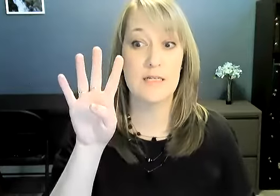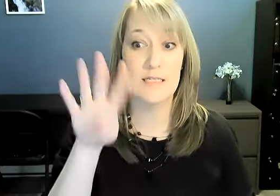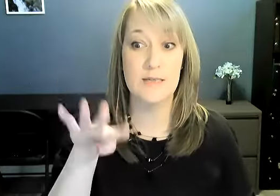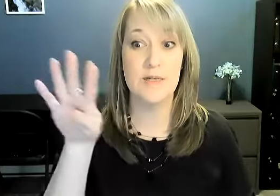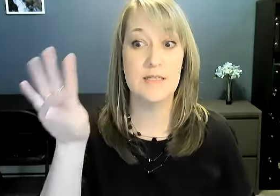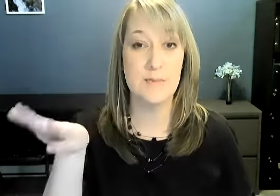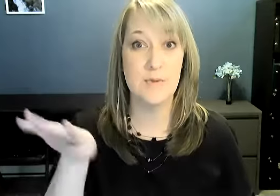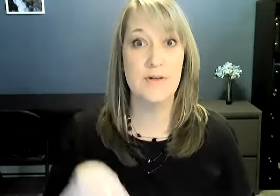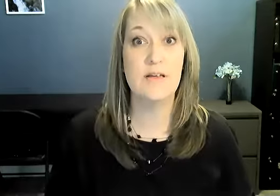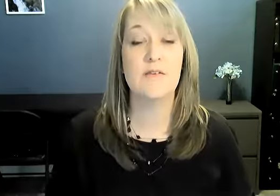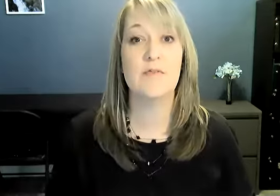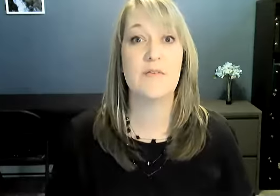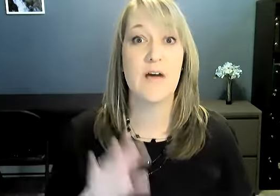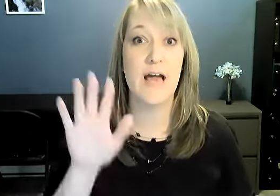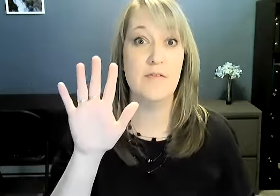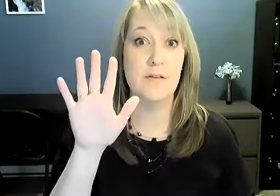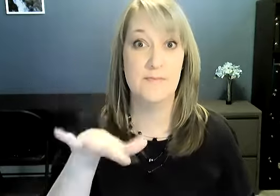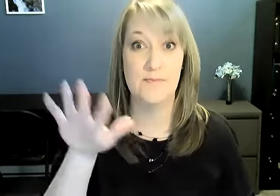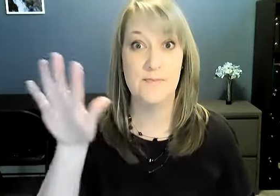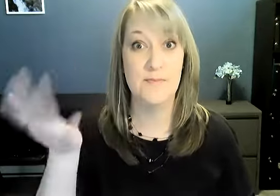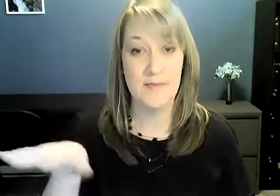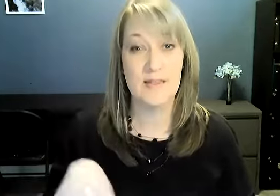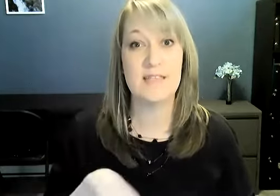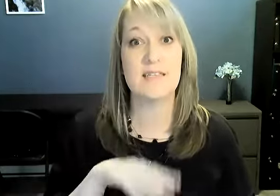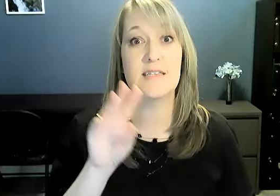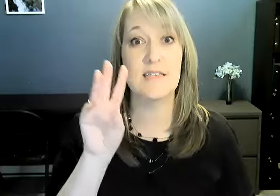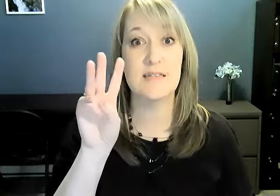dip, dip. 55, 66,